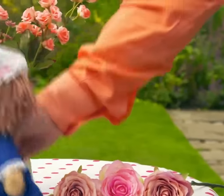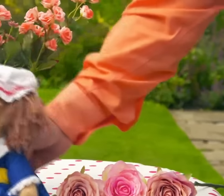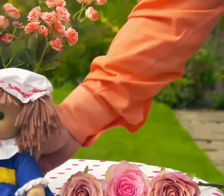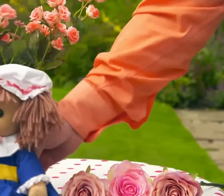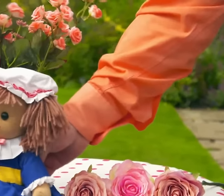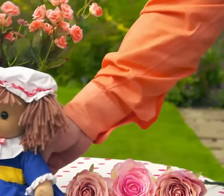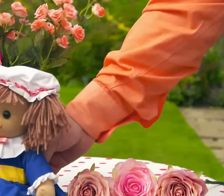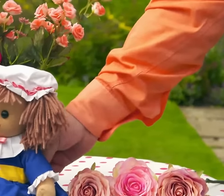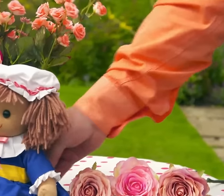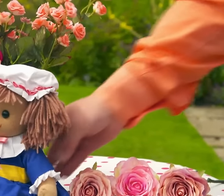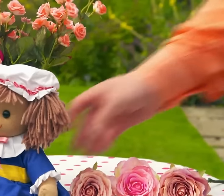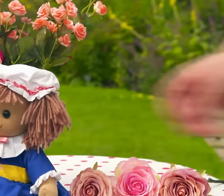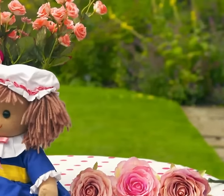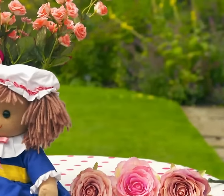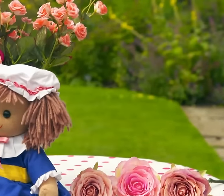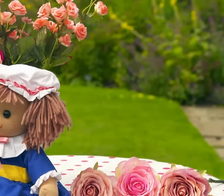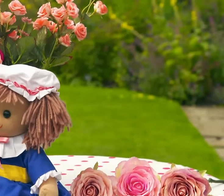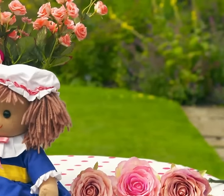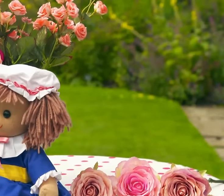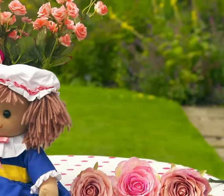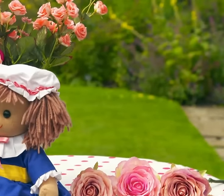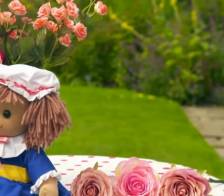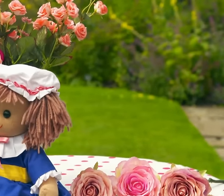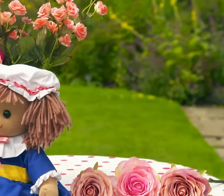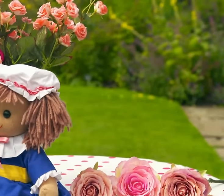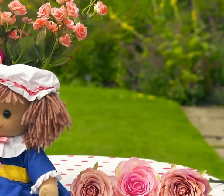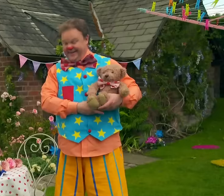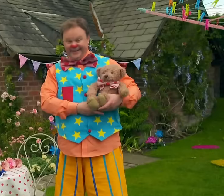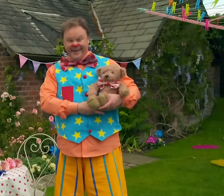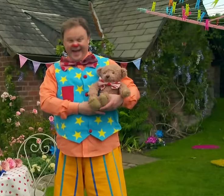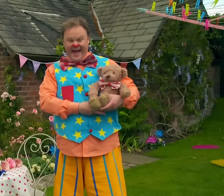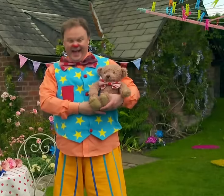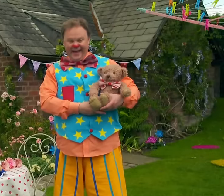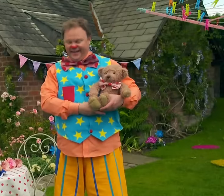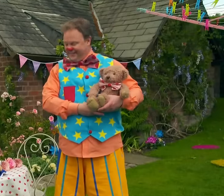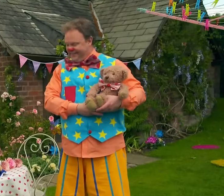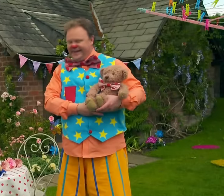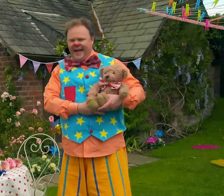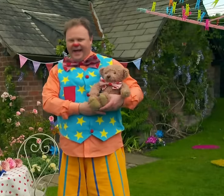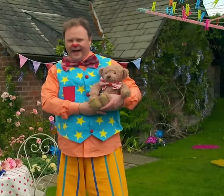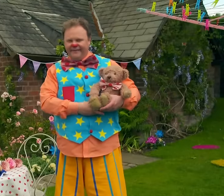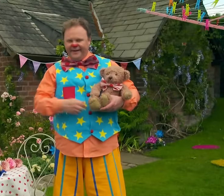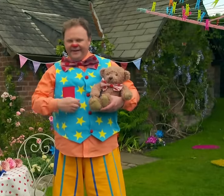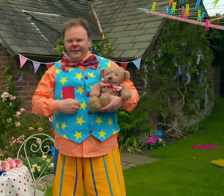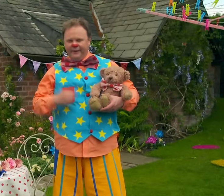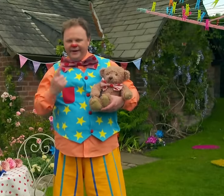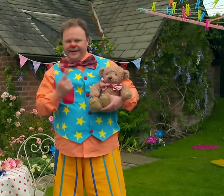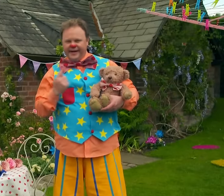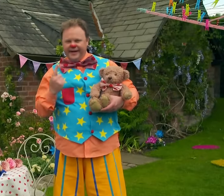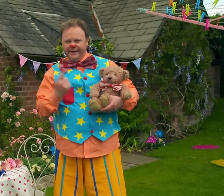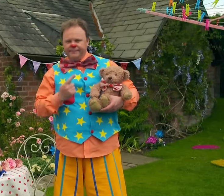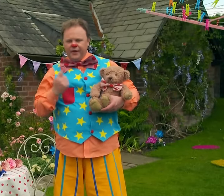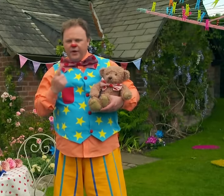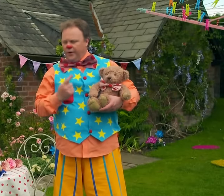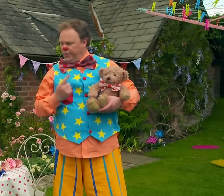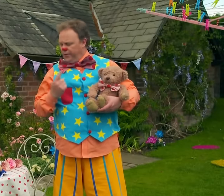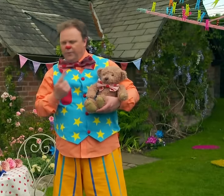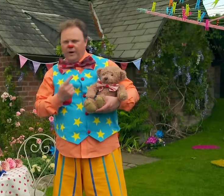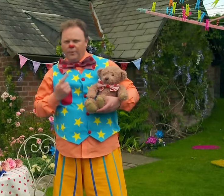Well done, Polly Dolly. Great hiding. Yes. Now, I wonder who we